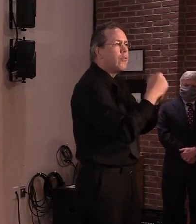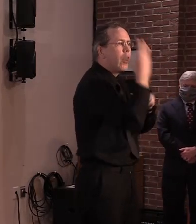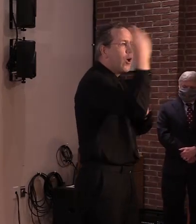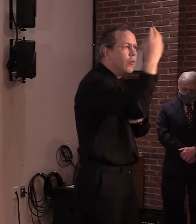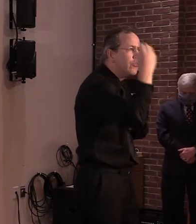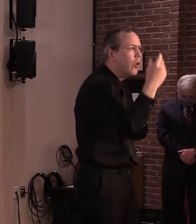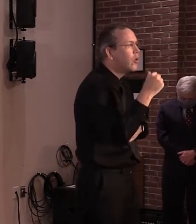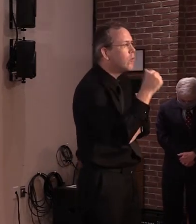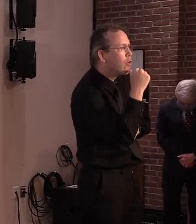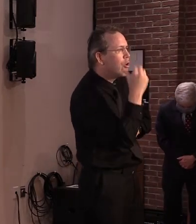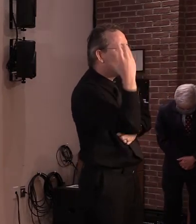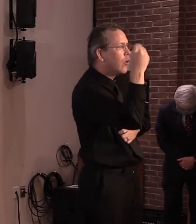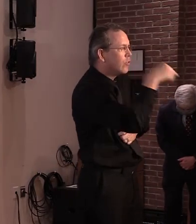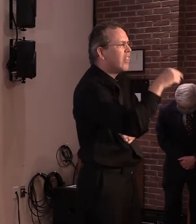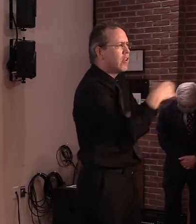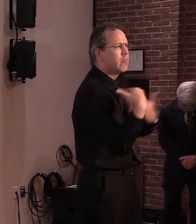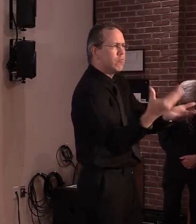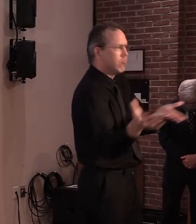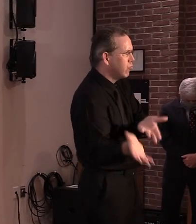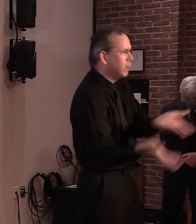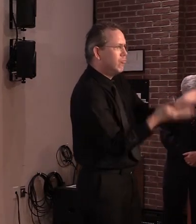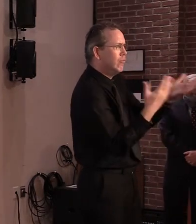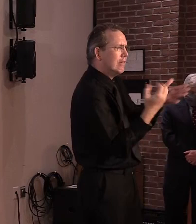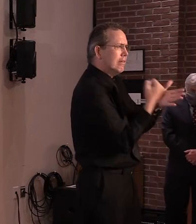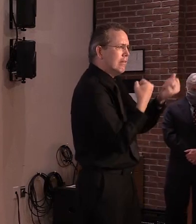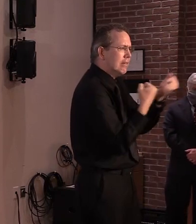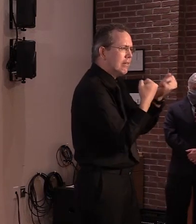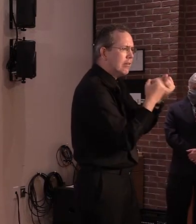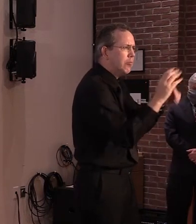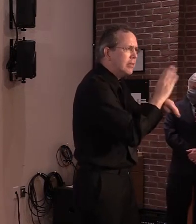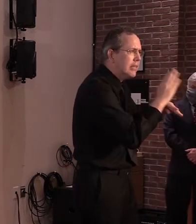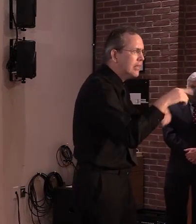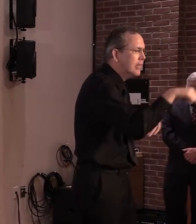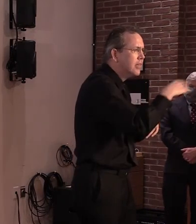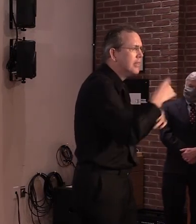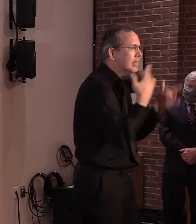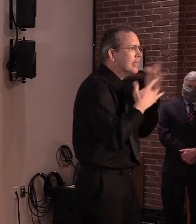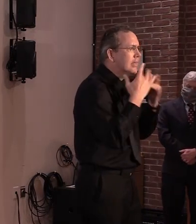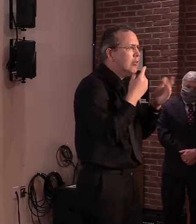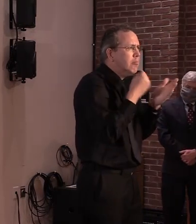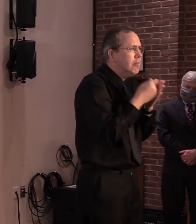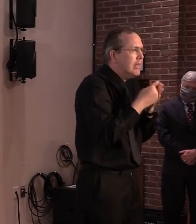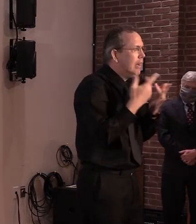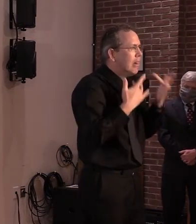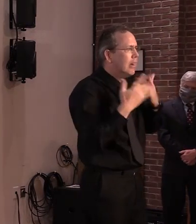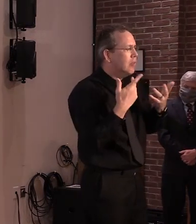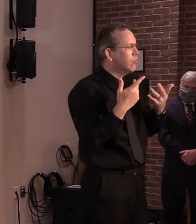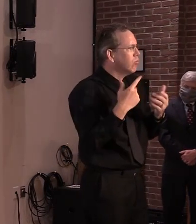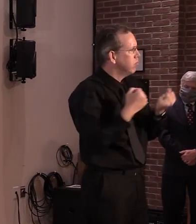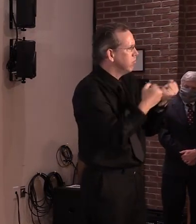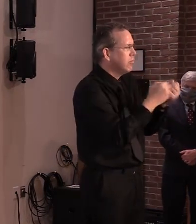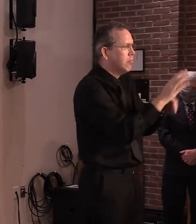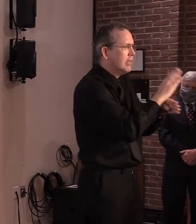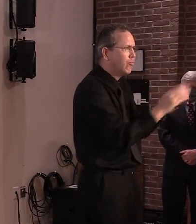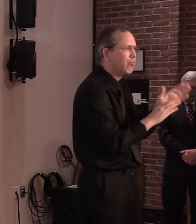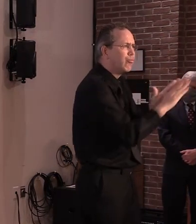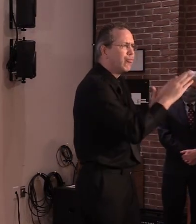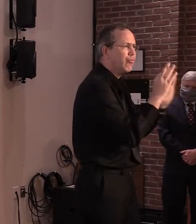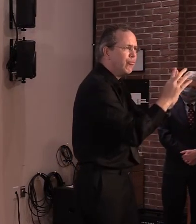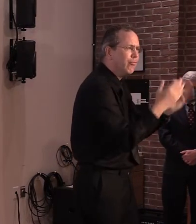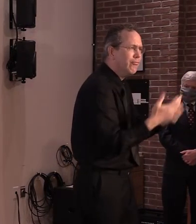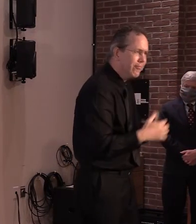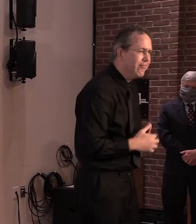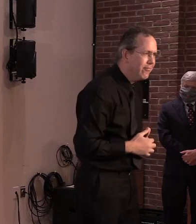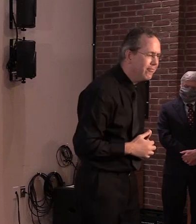their communities or neighbors to get creative, this lets them open up for after a very long 2 months